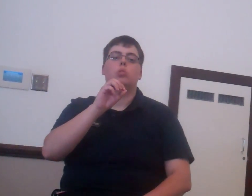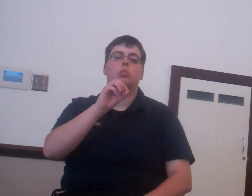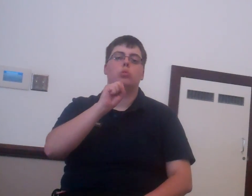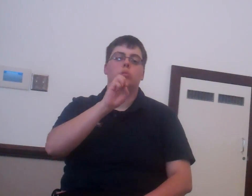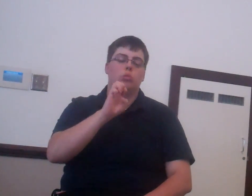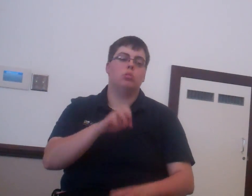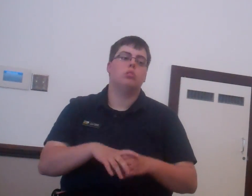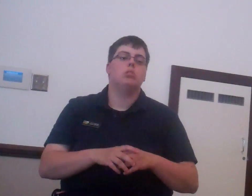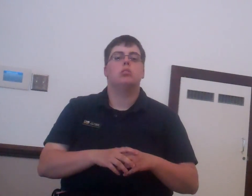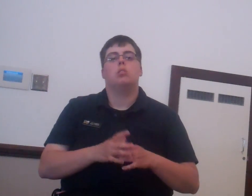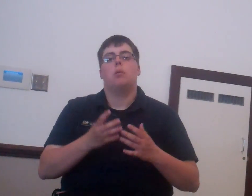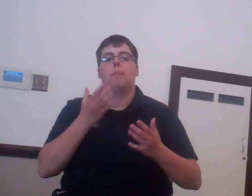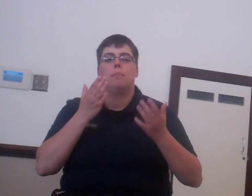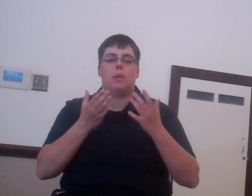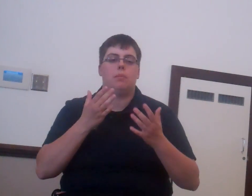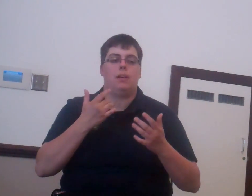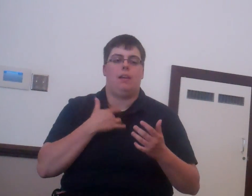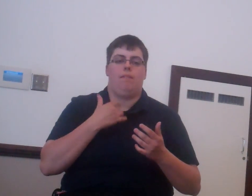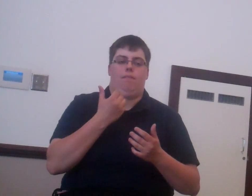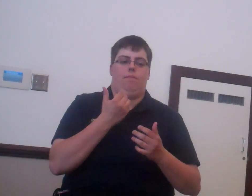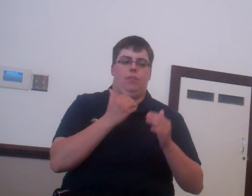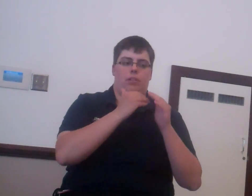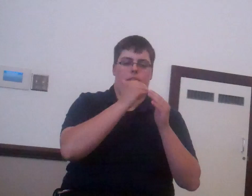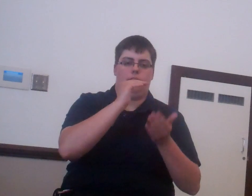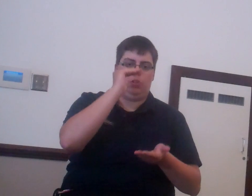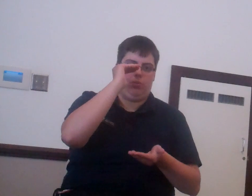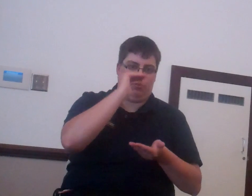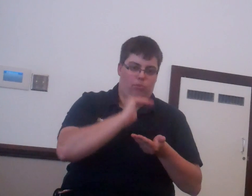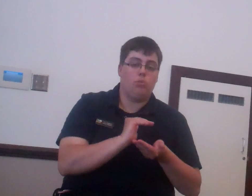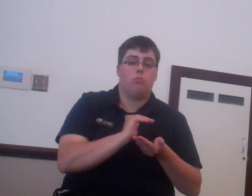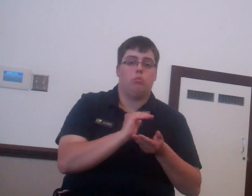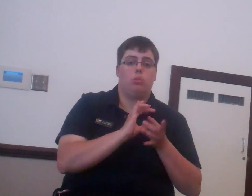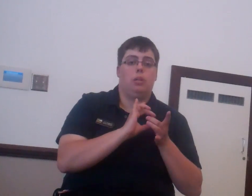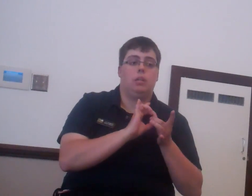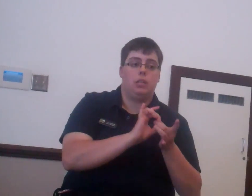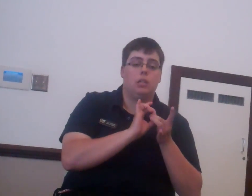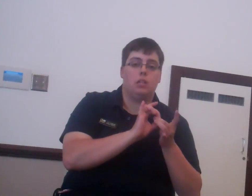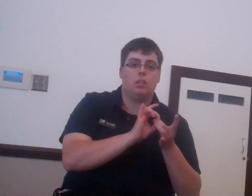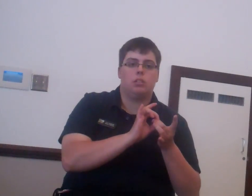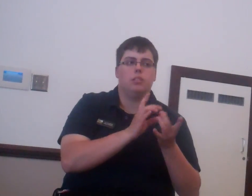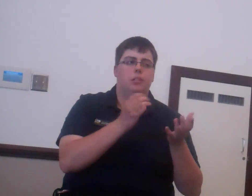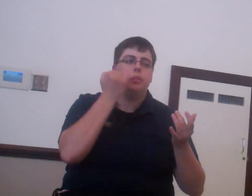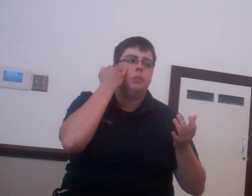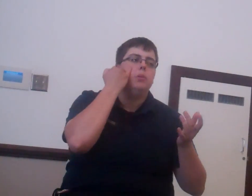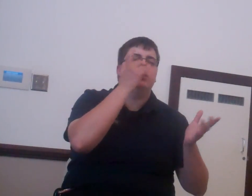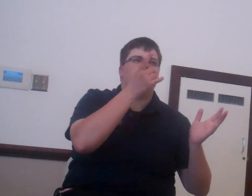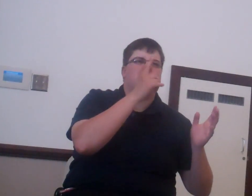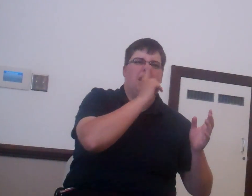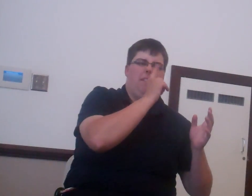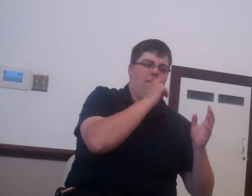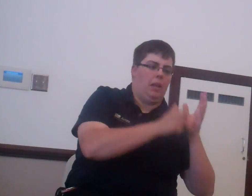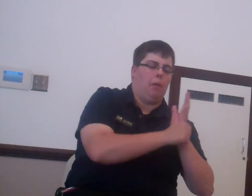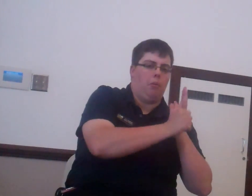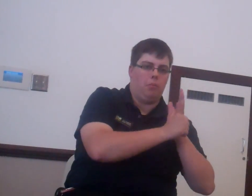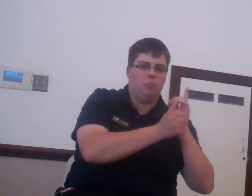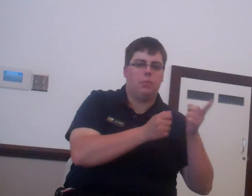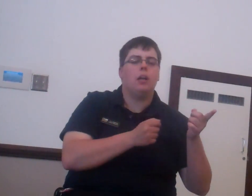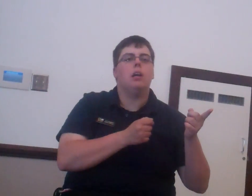right? So maybe, maybe like this pretend magazine I just made up. Maybe everybody only talks through the